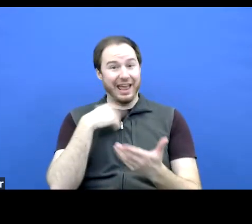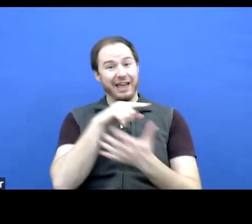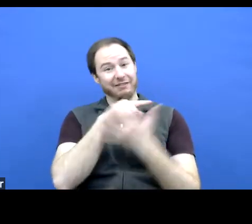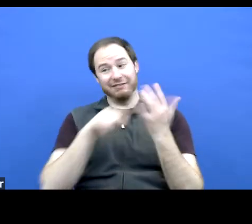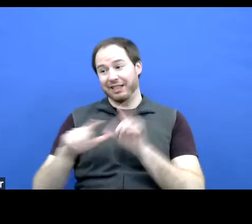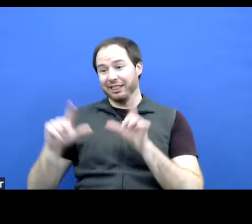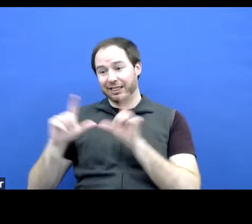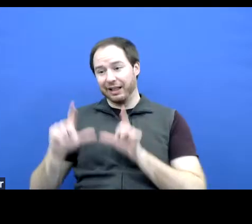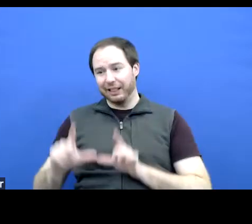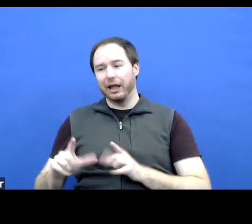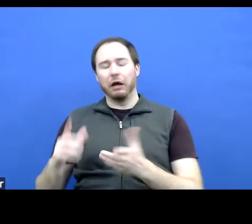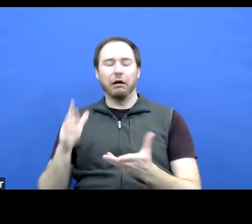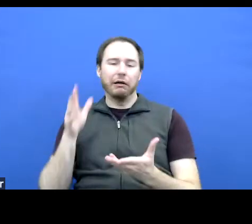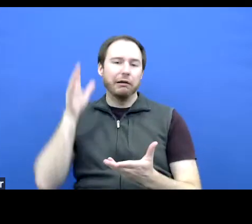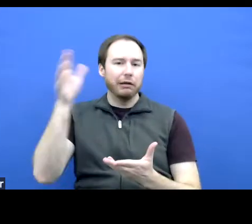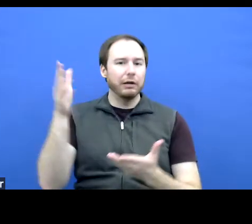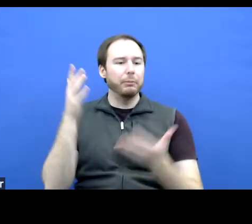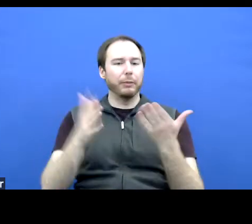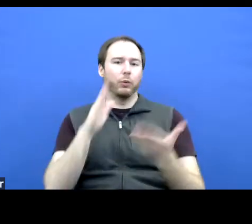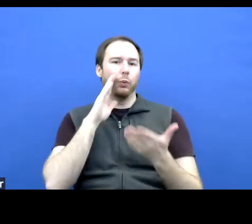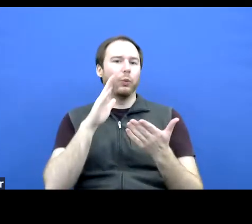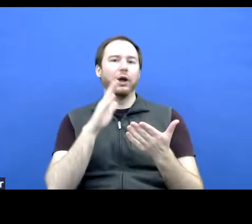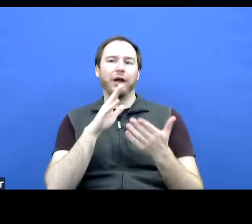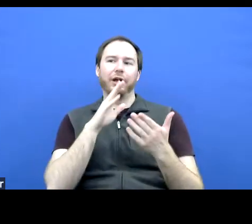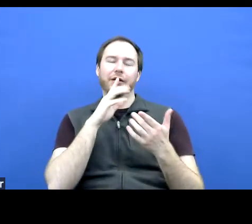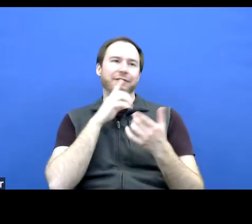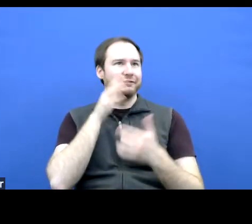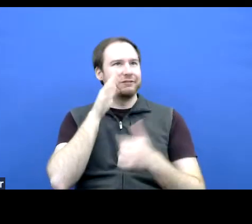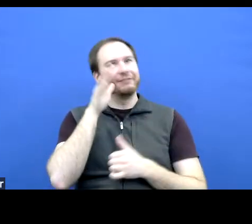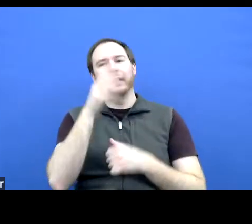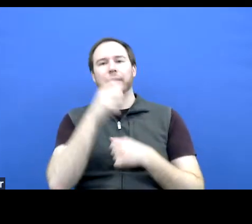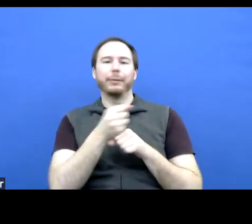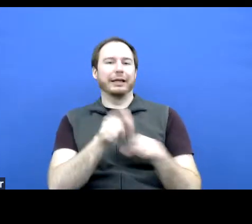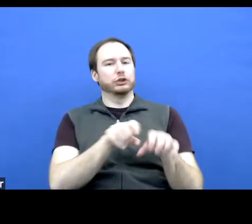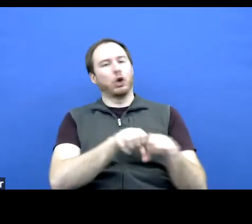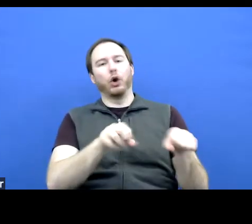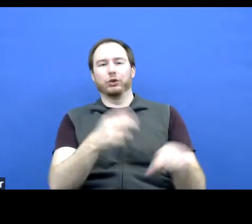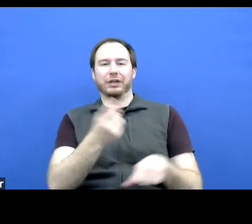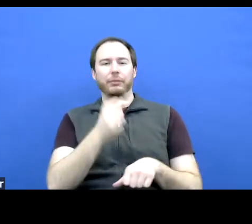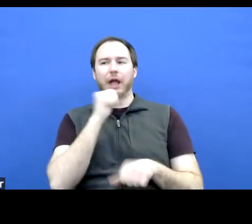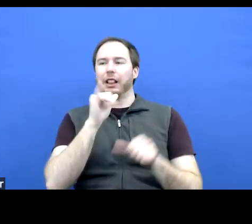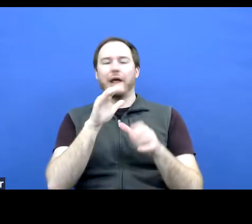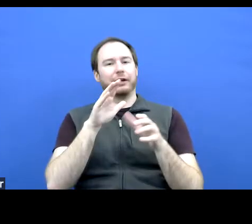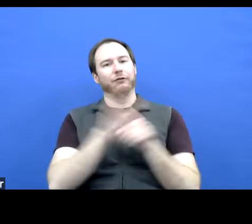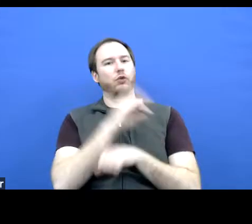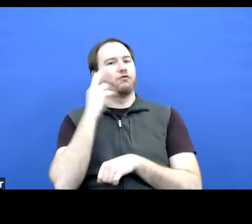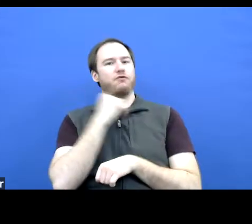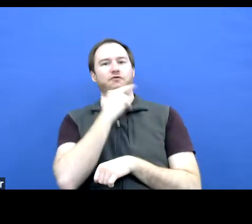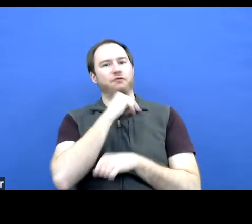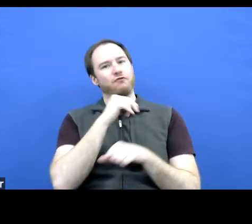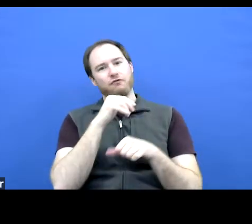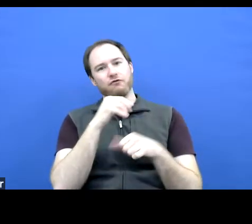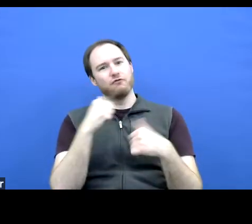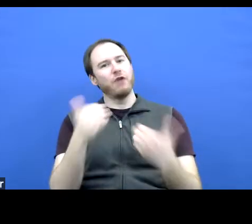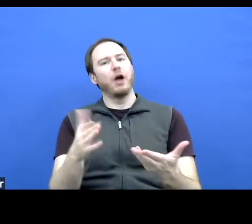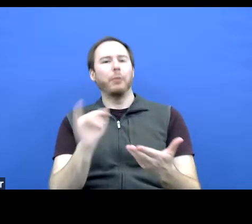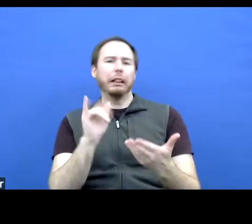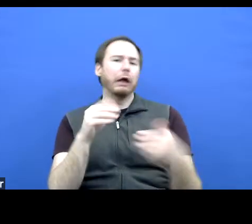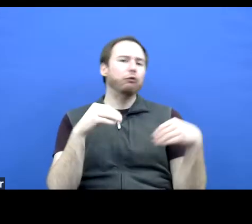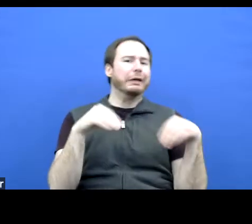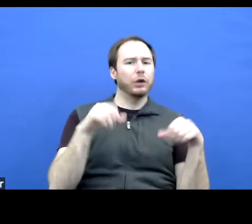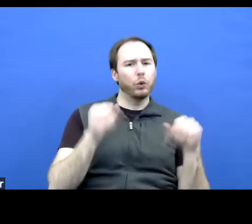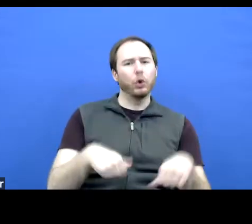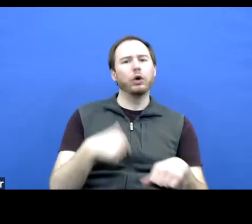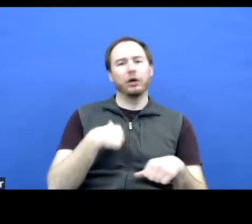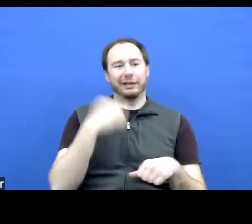licensing, then down the road, I might start making sausage or something like that. Not on a restaurant level, but as a retail store. And since it's all going